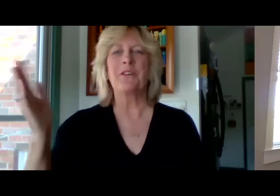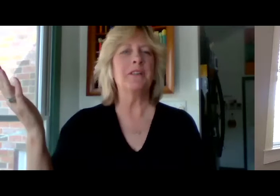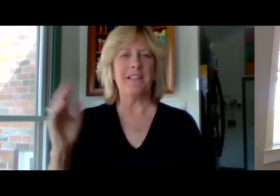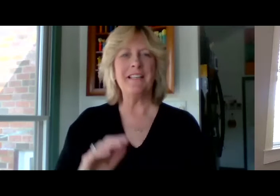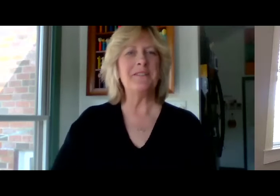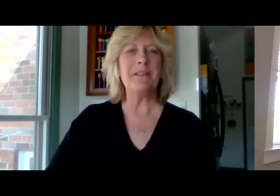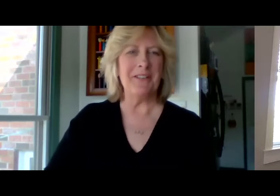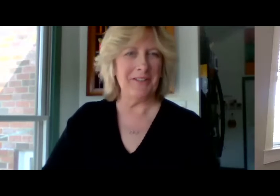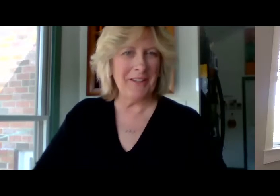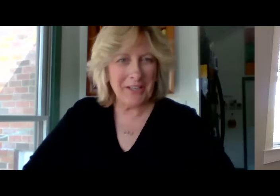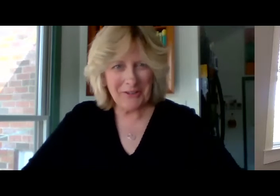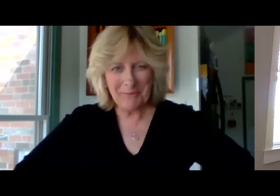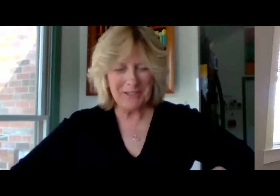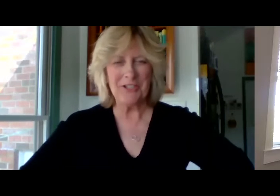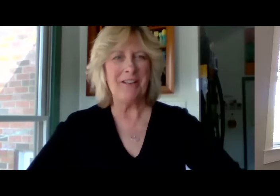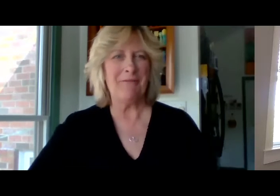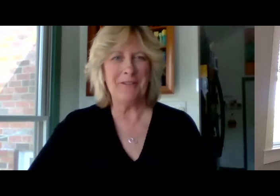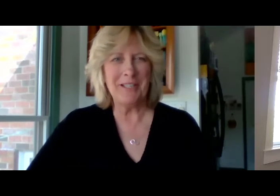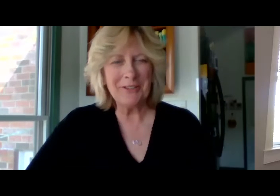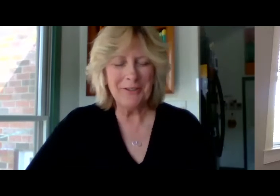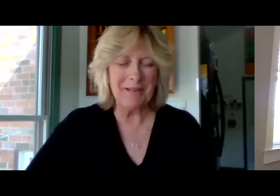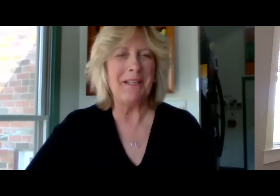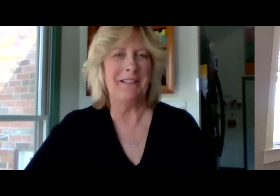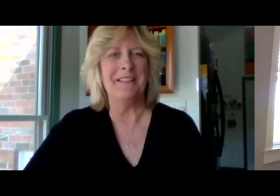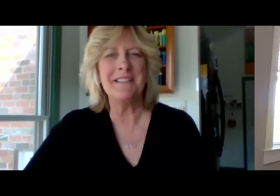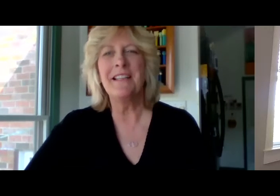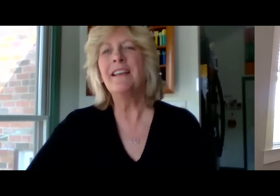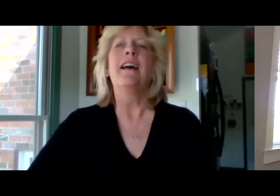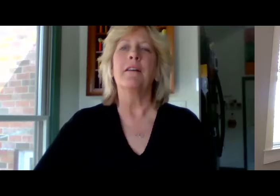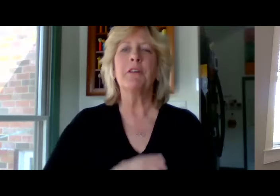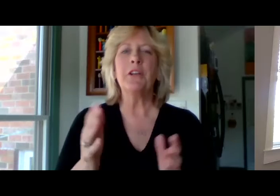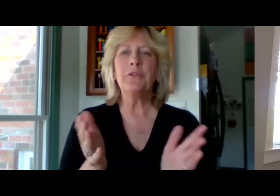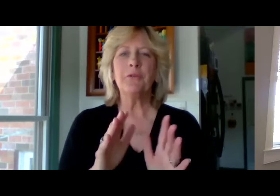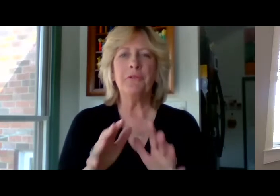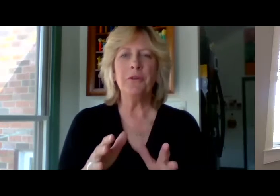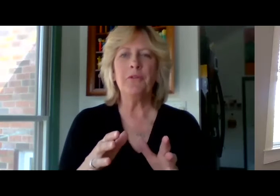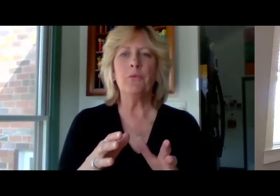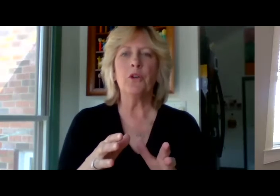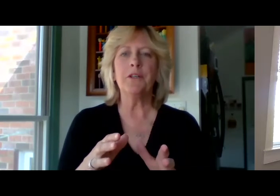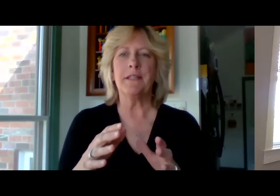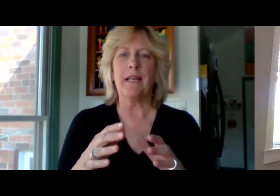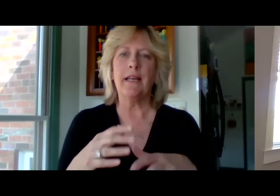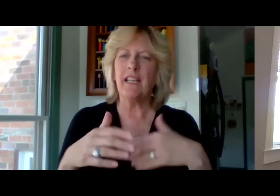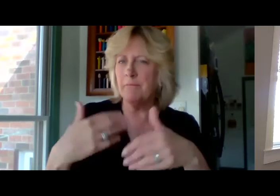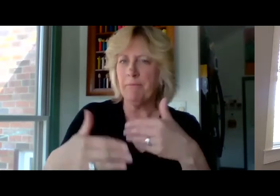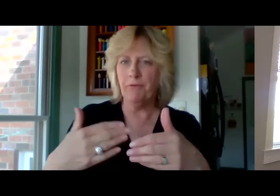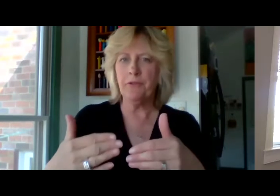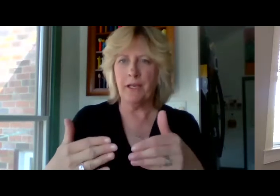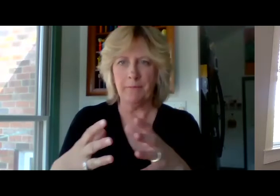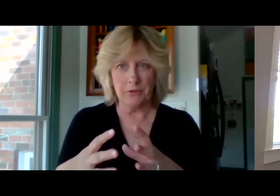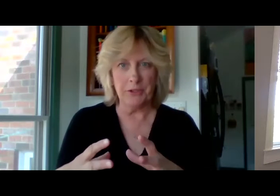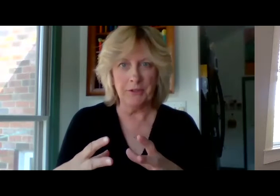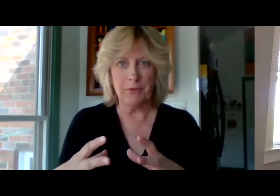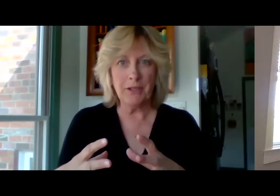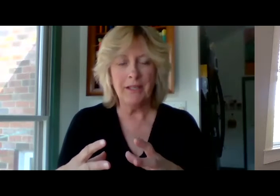I'm so excited to be here. Thank you, Miss Jen, for including me in this. I'm going to go through a few of the words that kind of come up a few